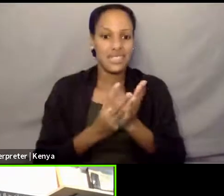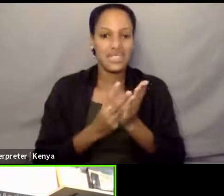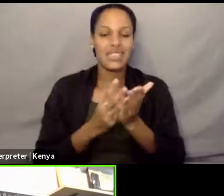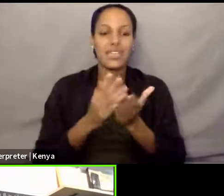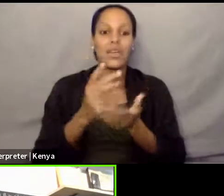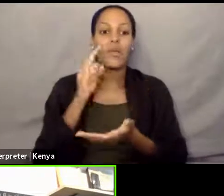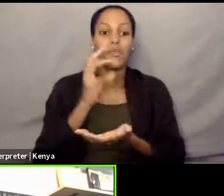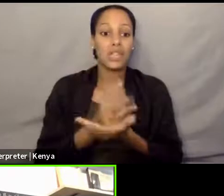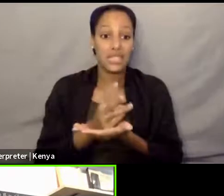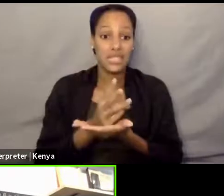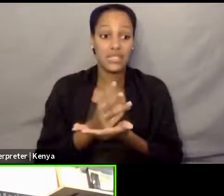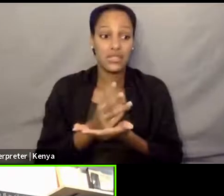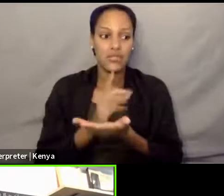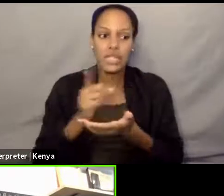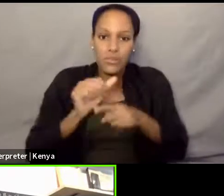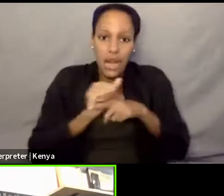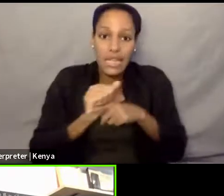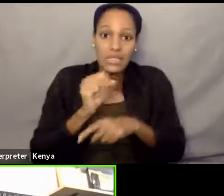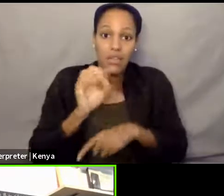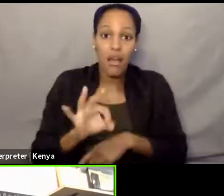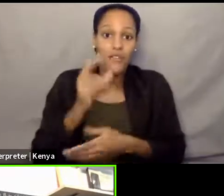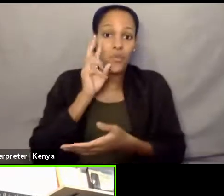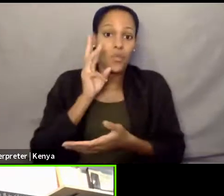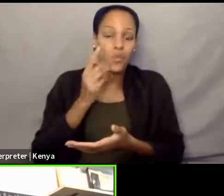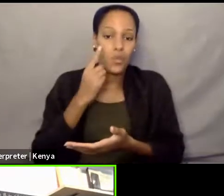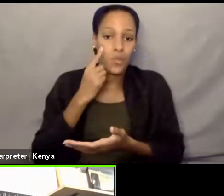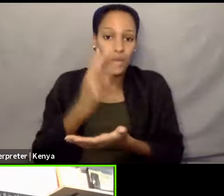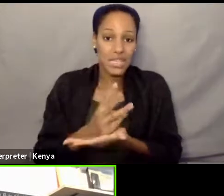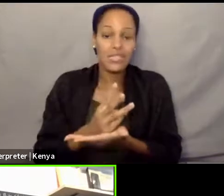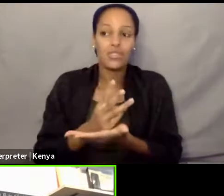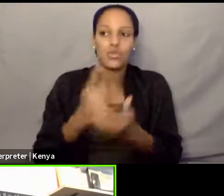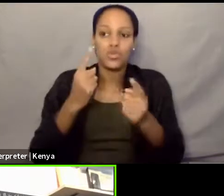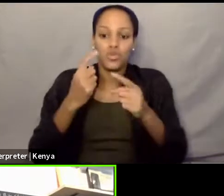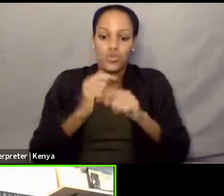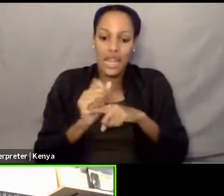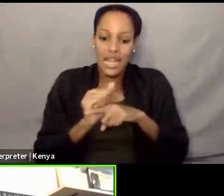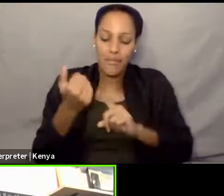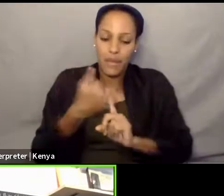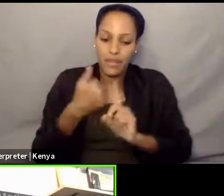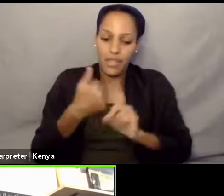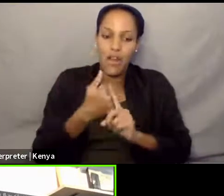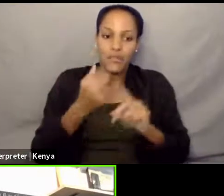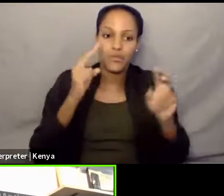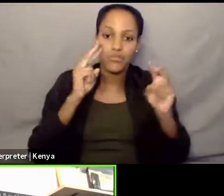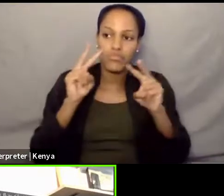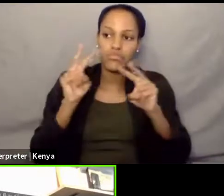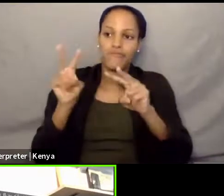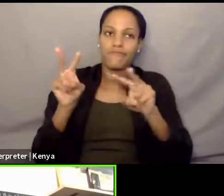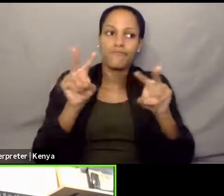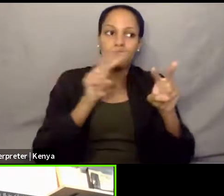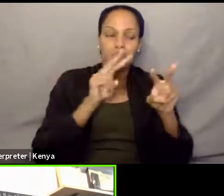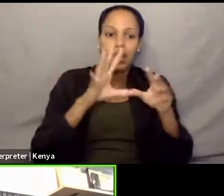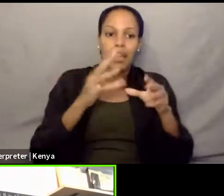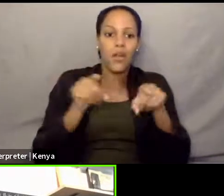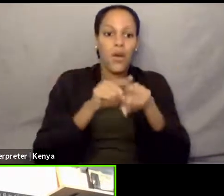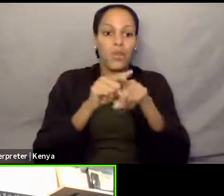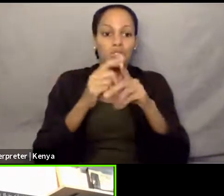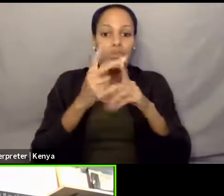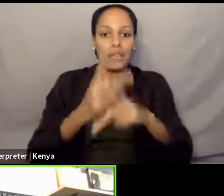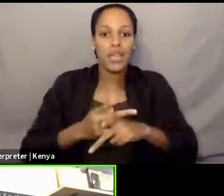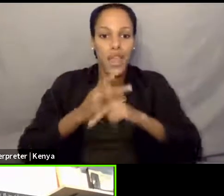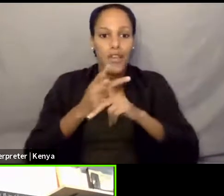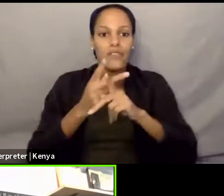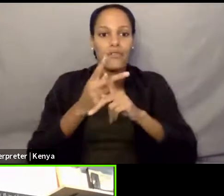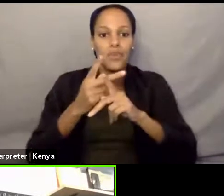is a practice of witness, actually, training myself to witness how it is, in fact, that we care for one another, which